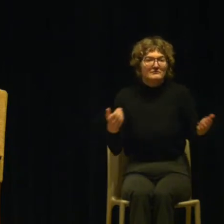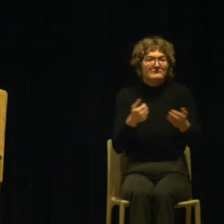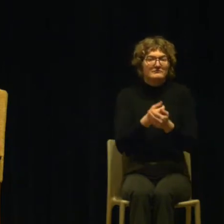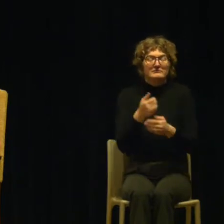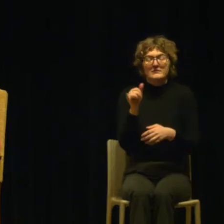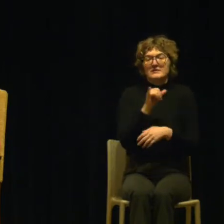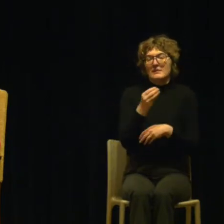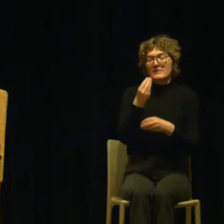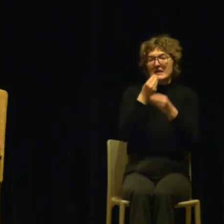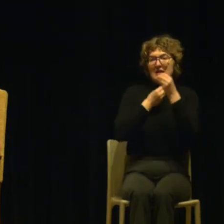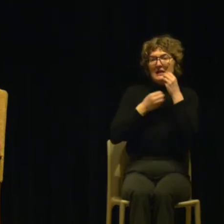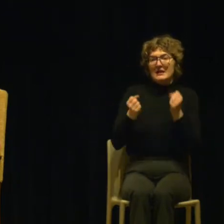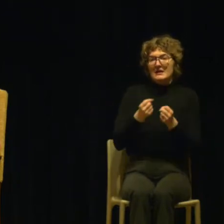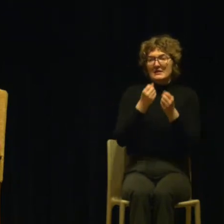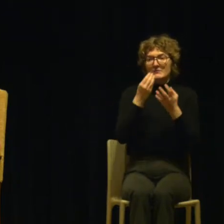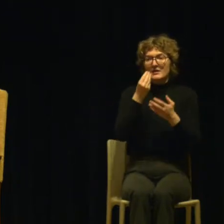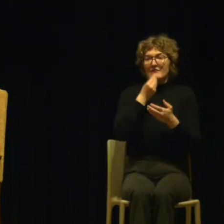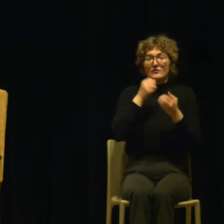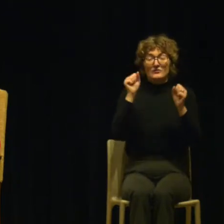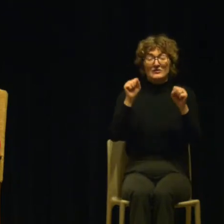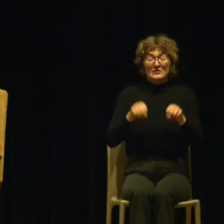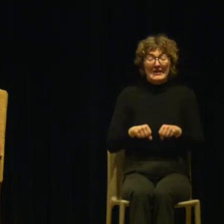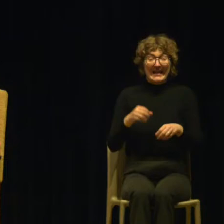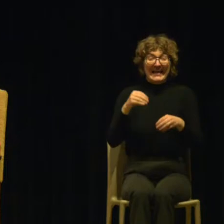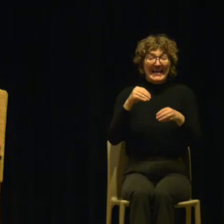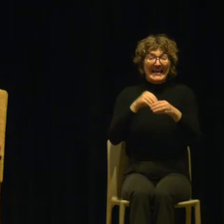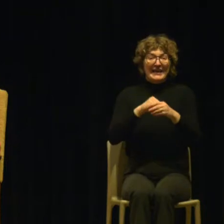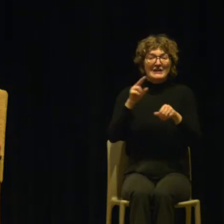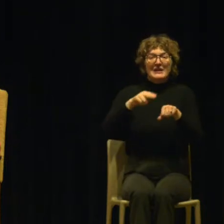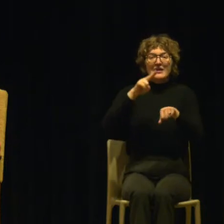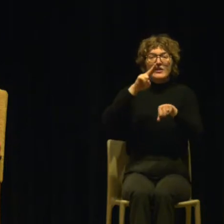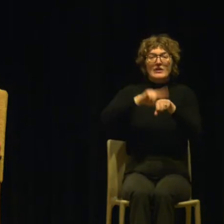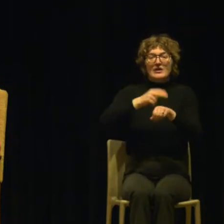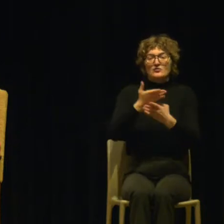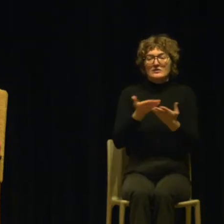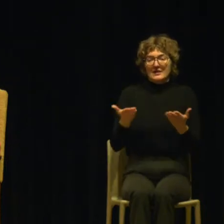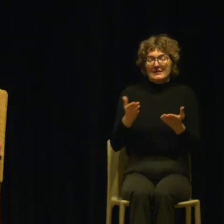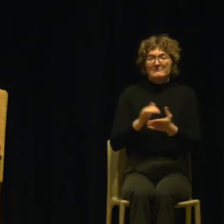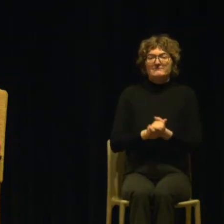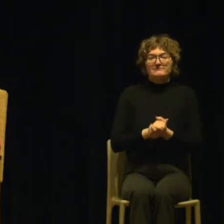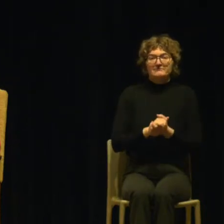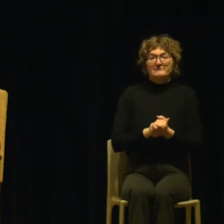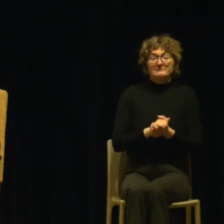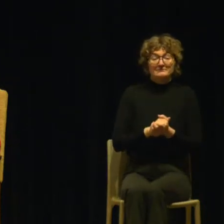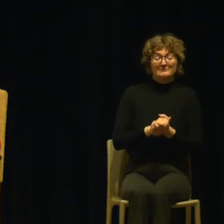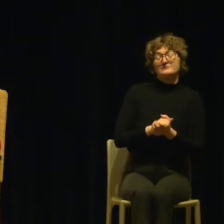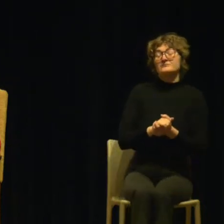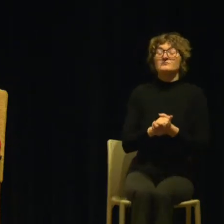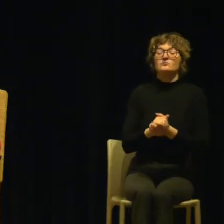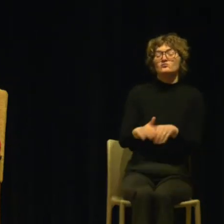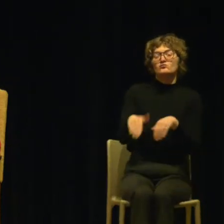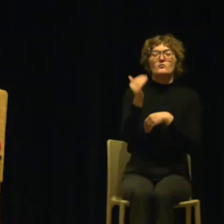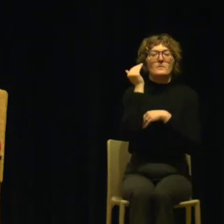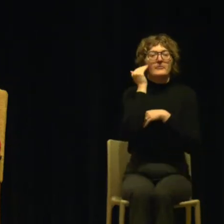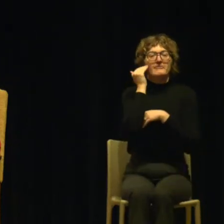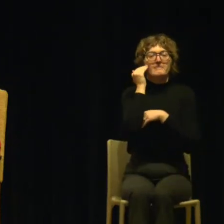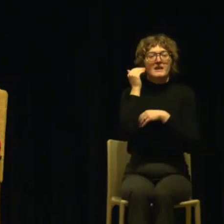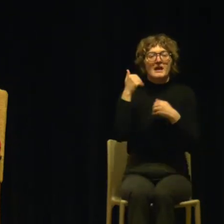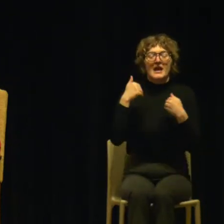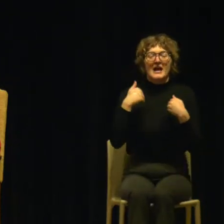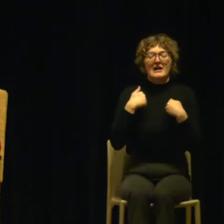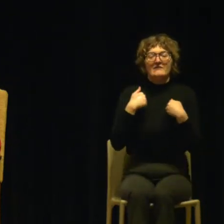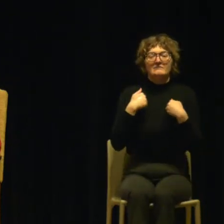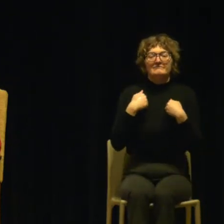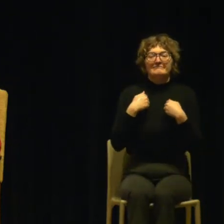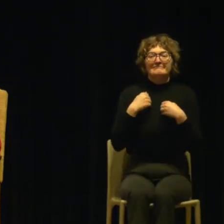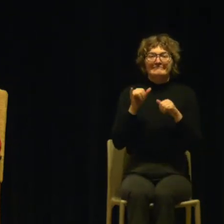thing. Eat as many foods as you can in their natural state. And, you know, and we know that there are some societal